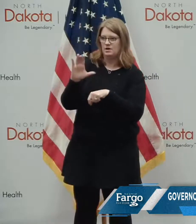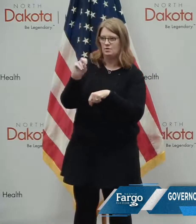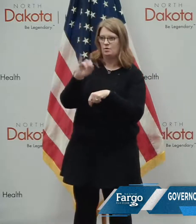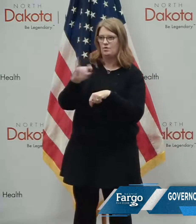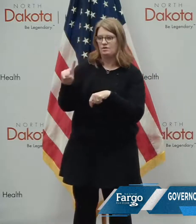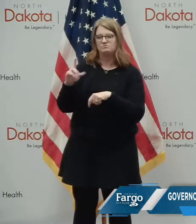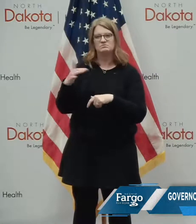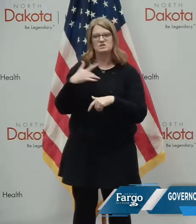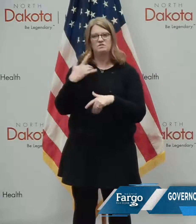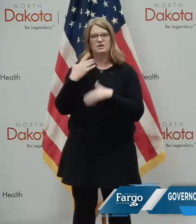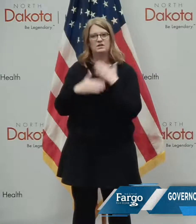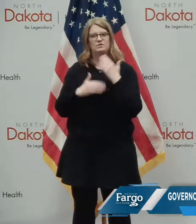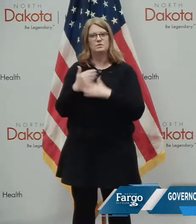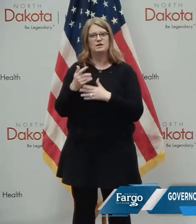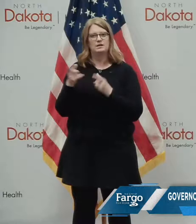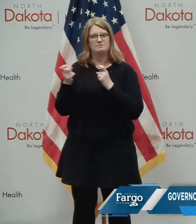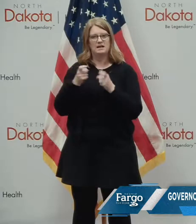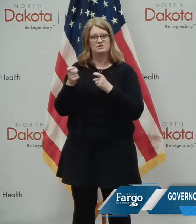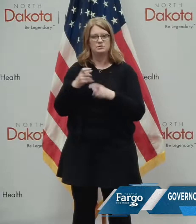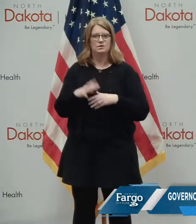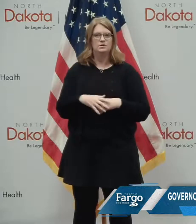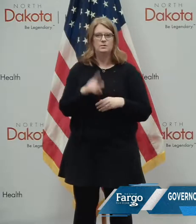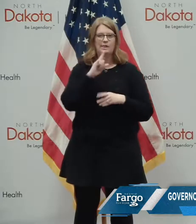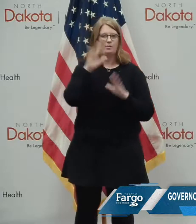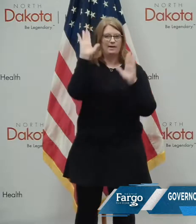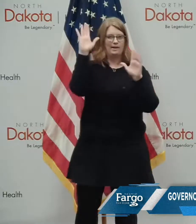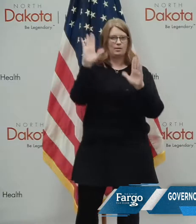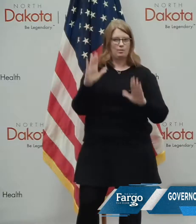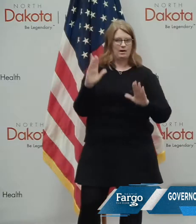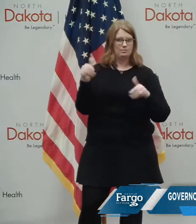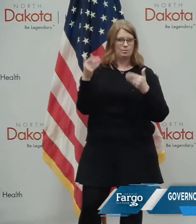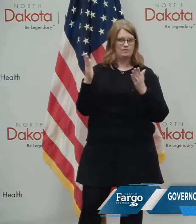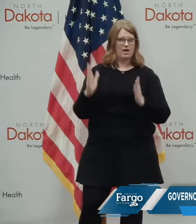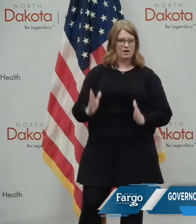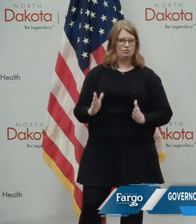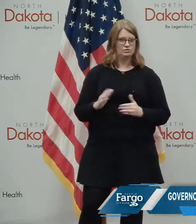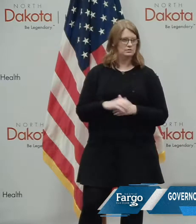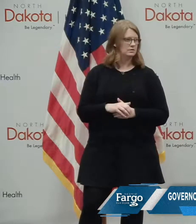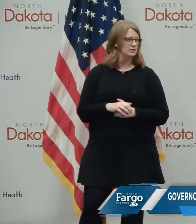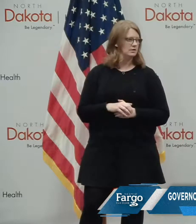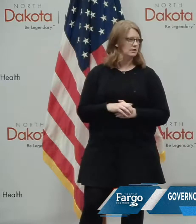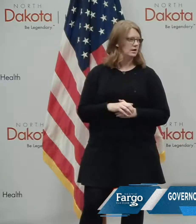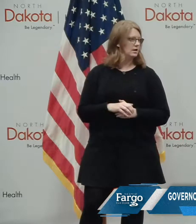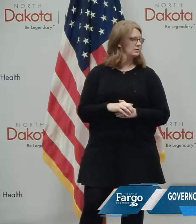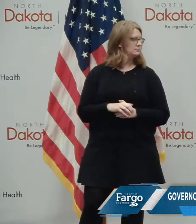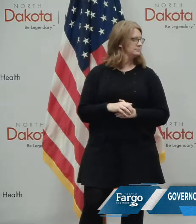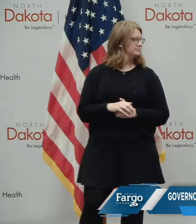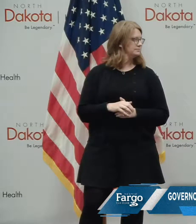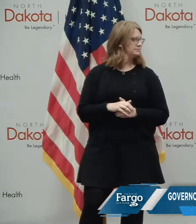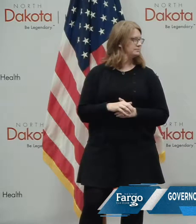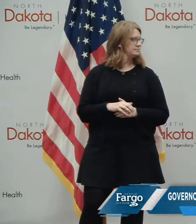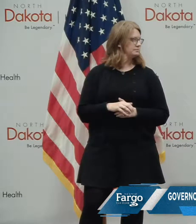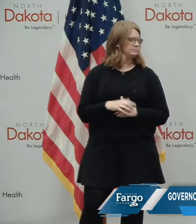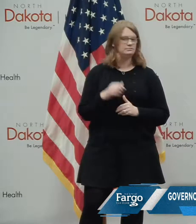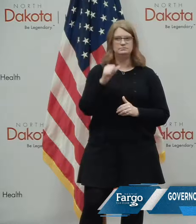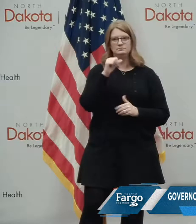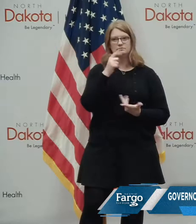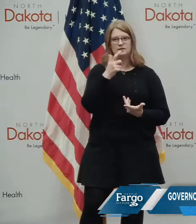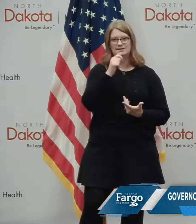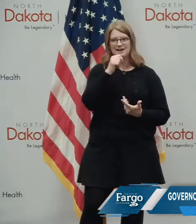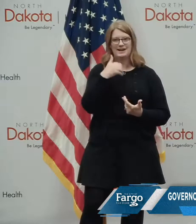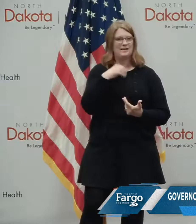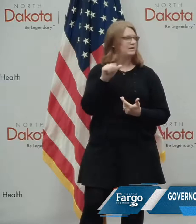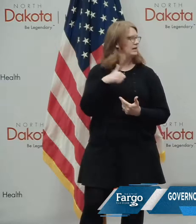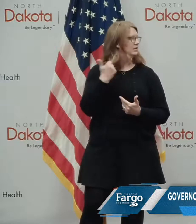manage our way through that with the great providers that we have, and not have to and not have anybody receiving